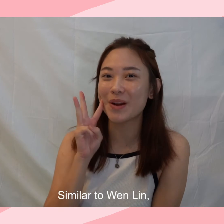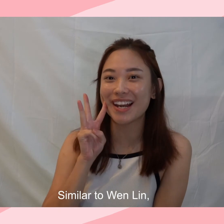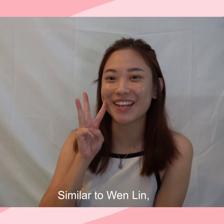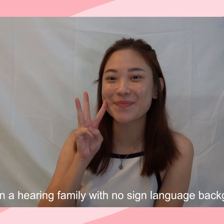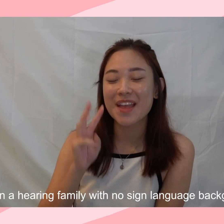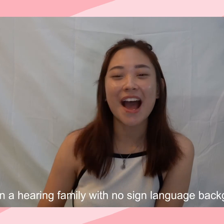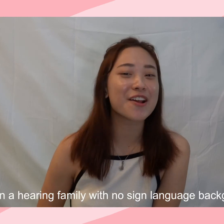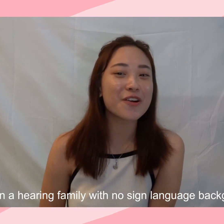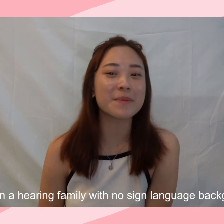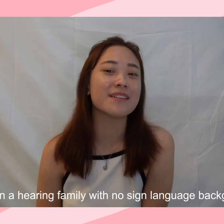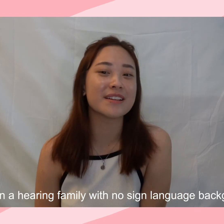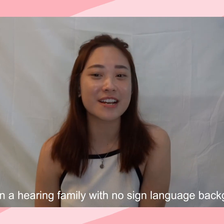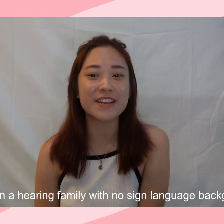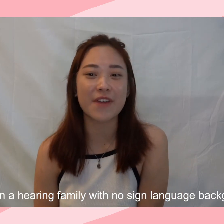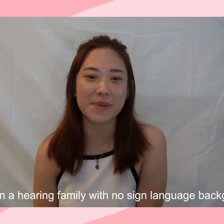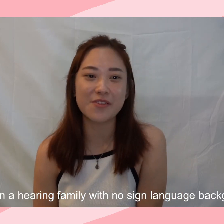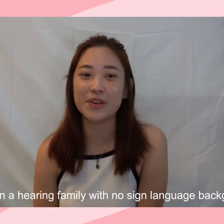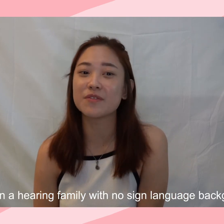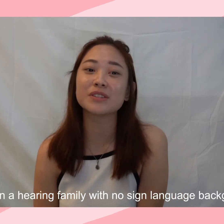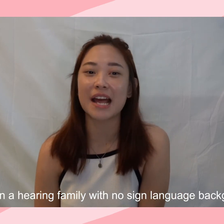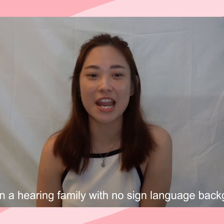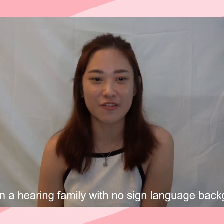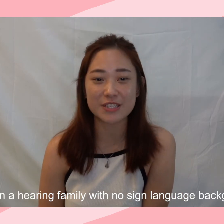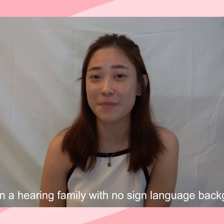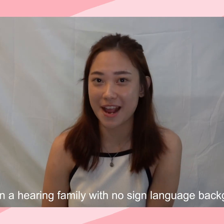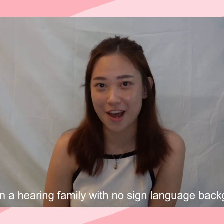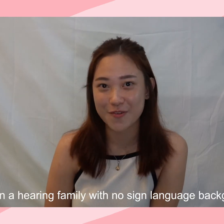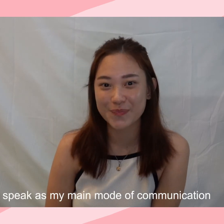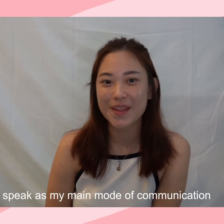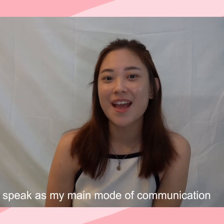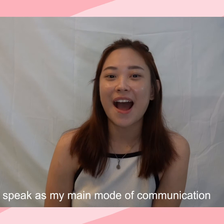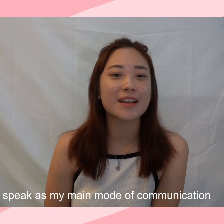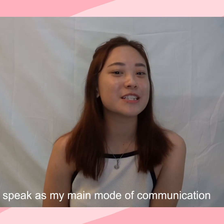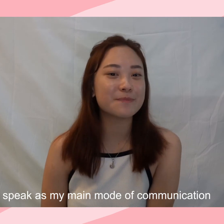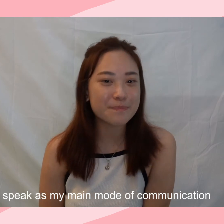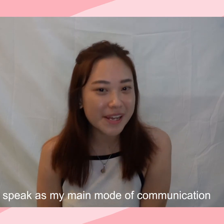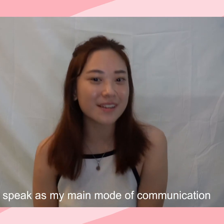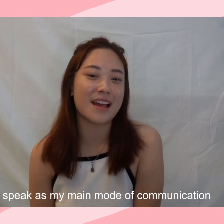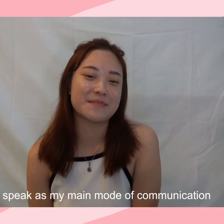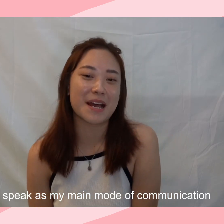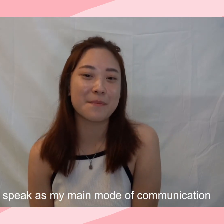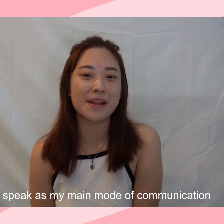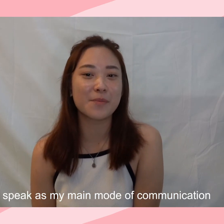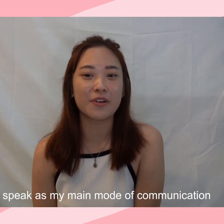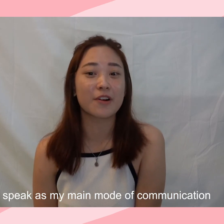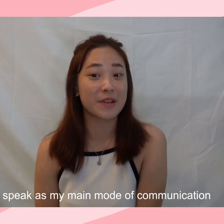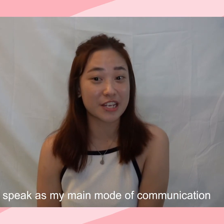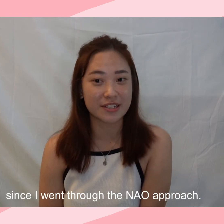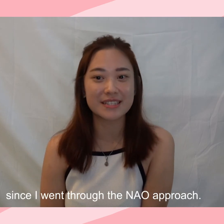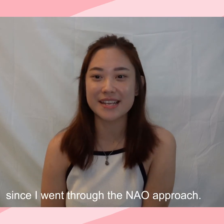Wen. I grew up in a hearing family with no sign language background. I speak as my main mode of communication till